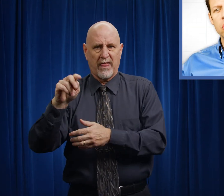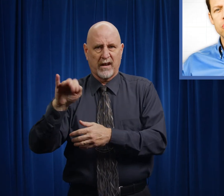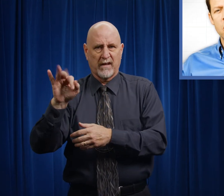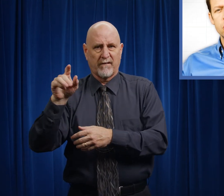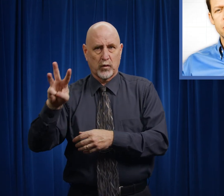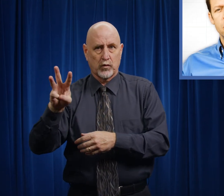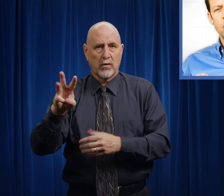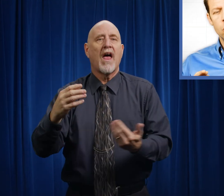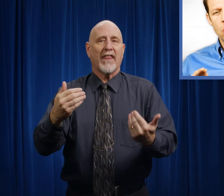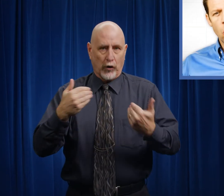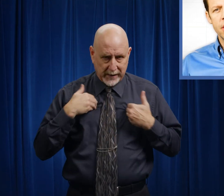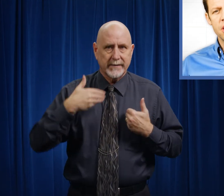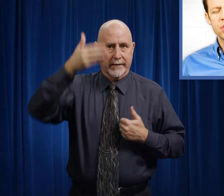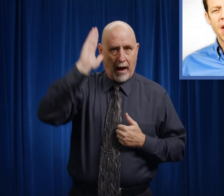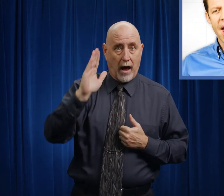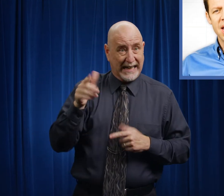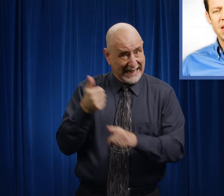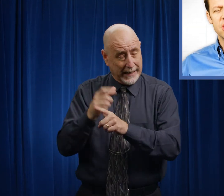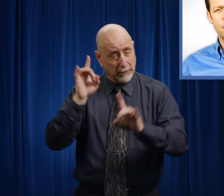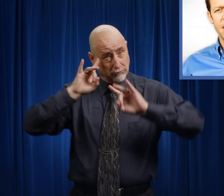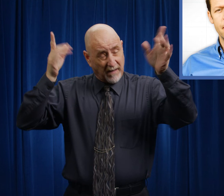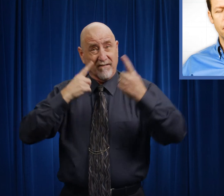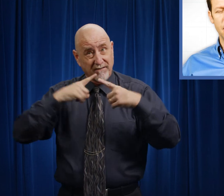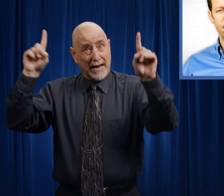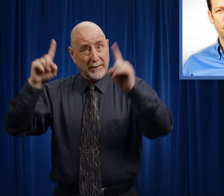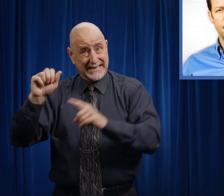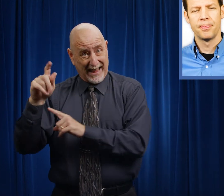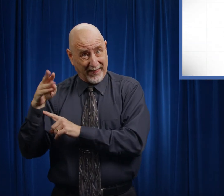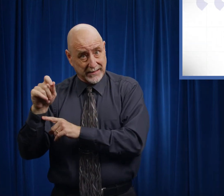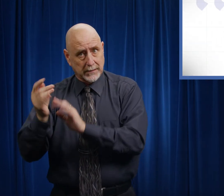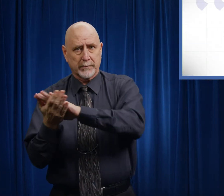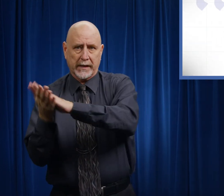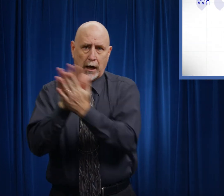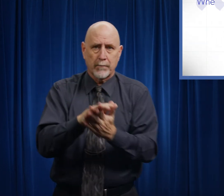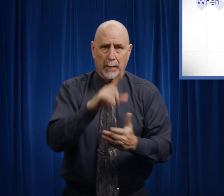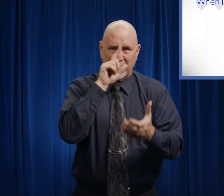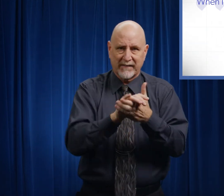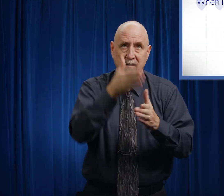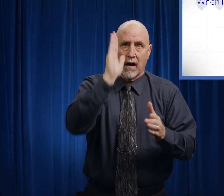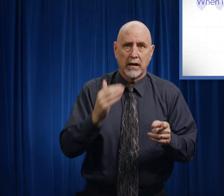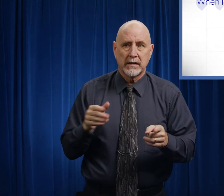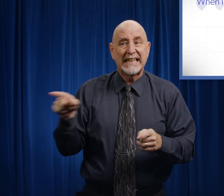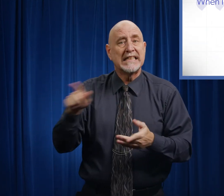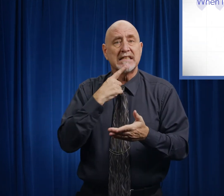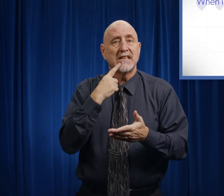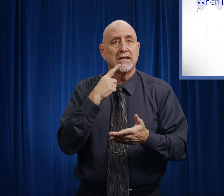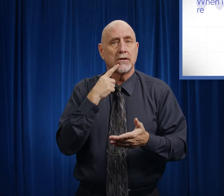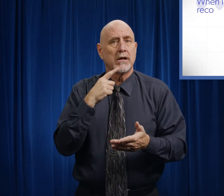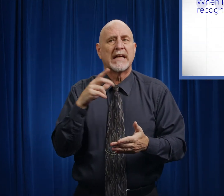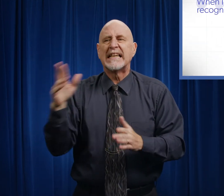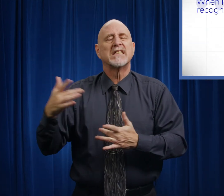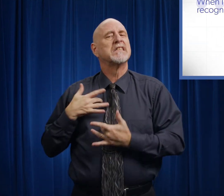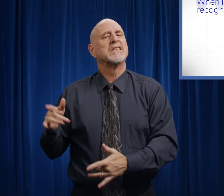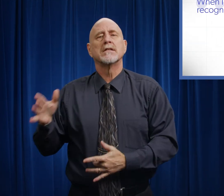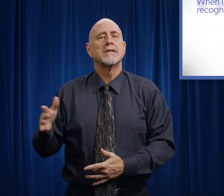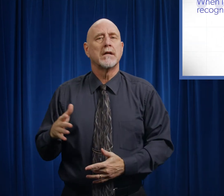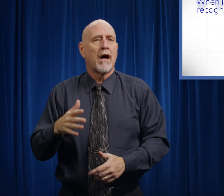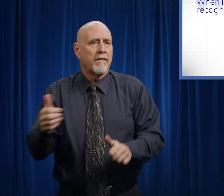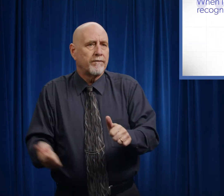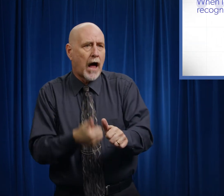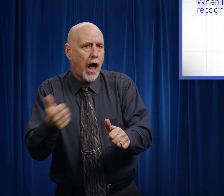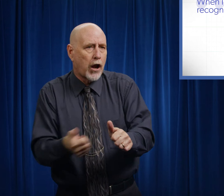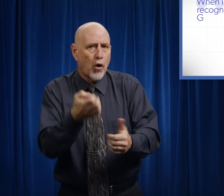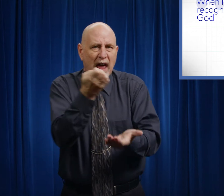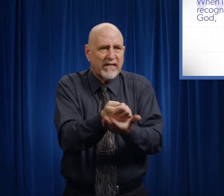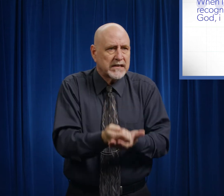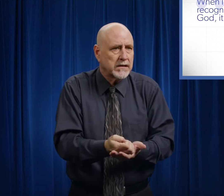the World's Most Notorious Atheist Became a Believer. He stated that his rule of life had always been to follow the